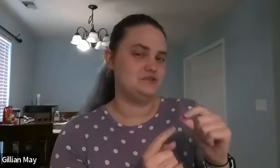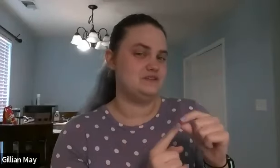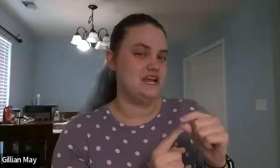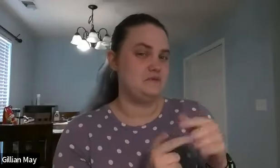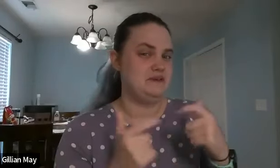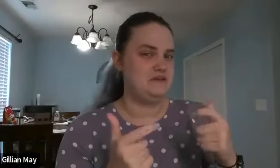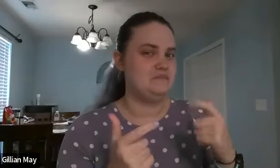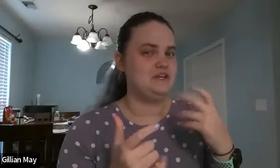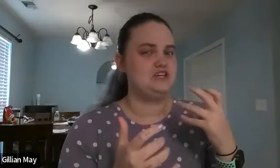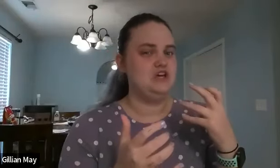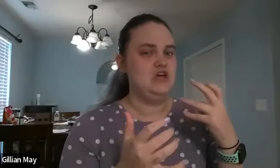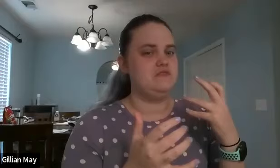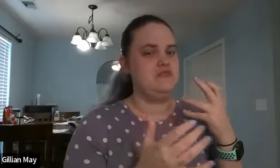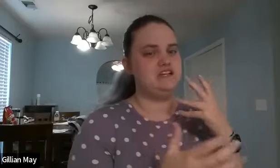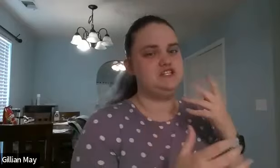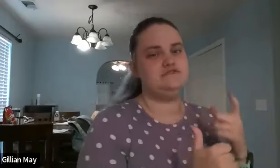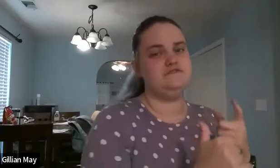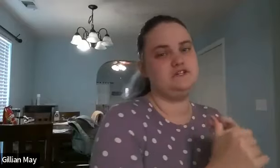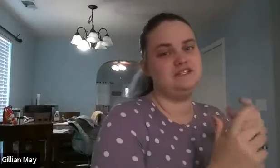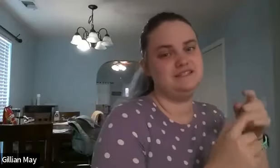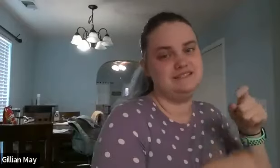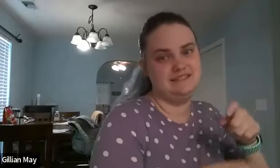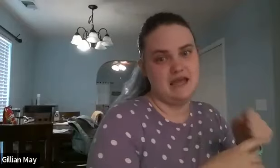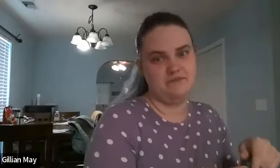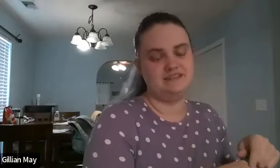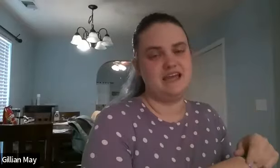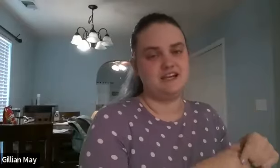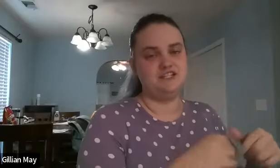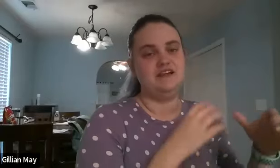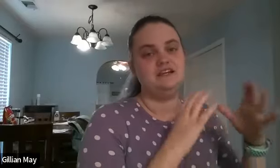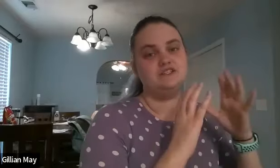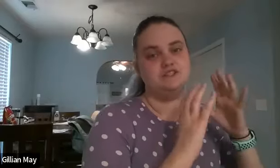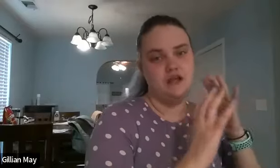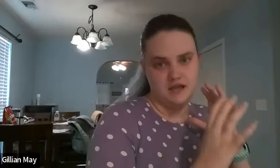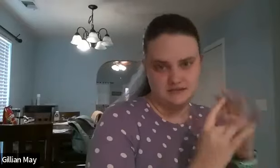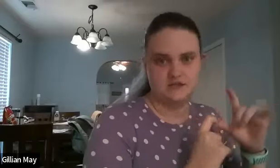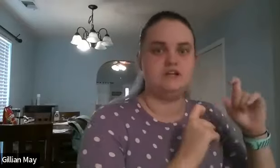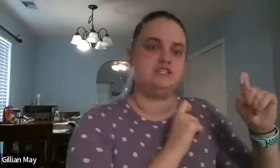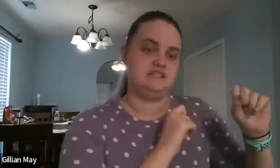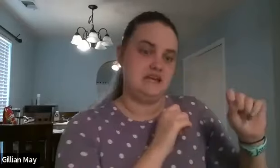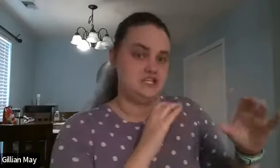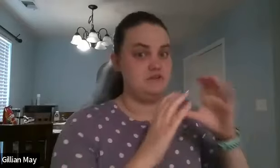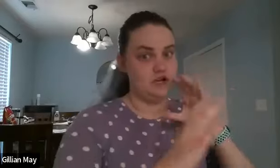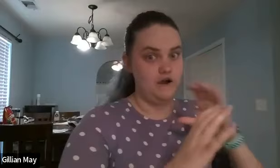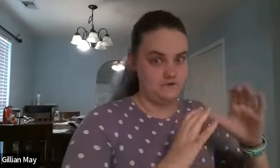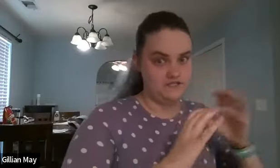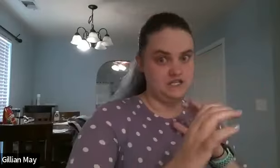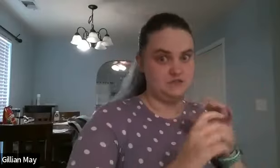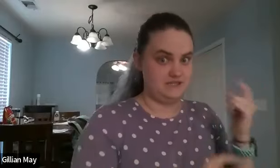always kind of a big thing because that's your first step into actually like asking questions and actually having a conversation with